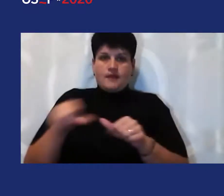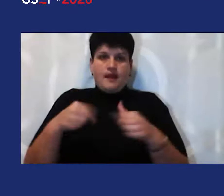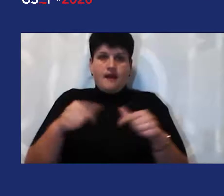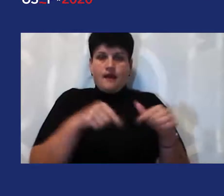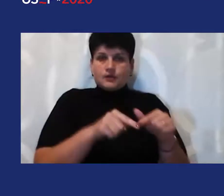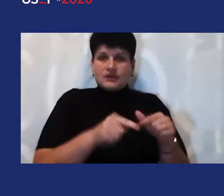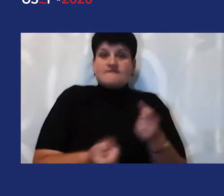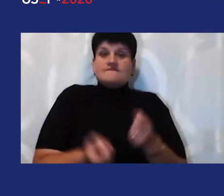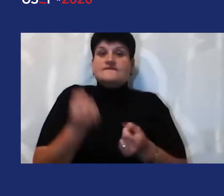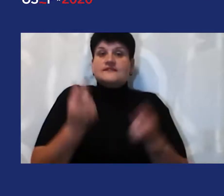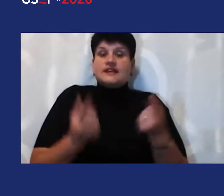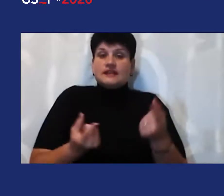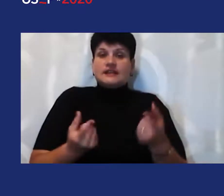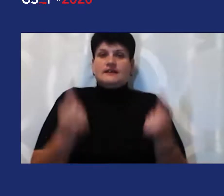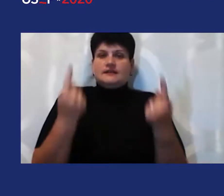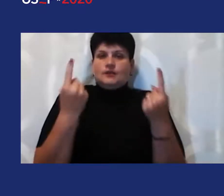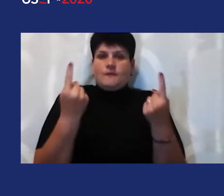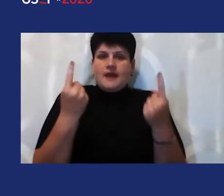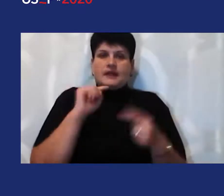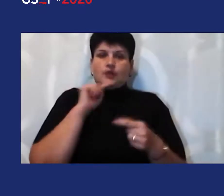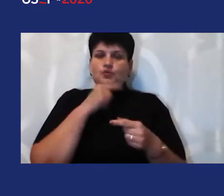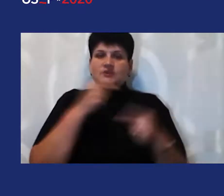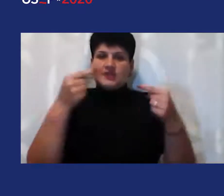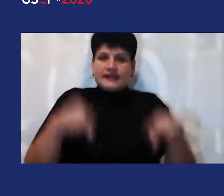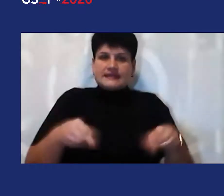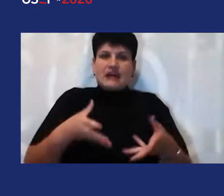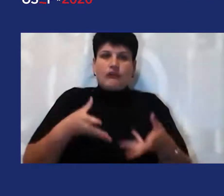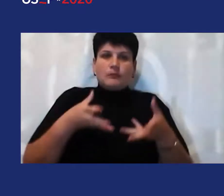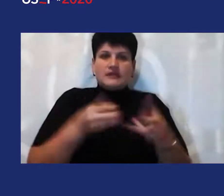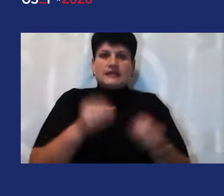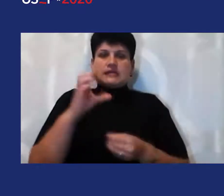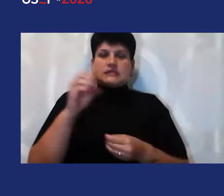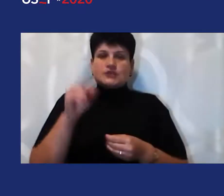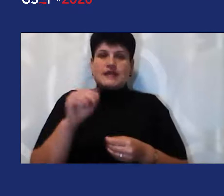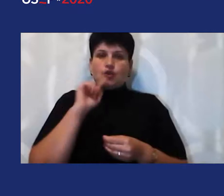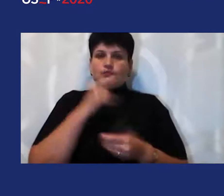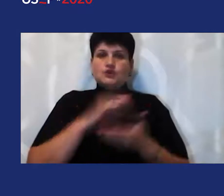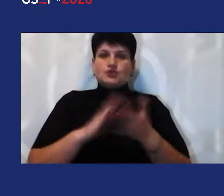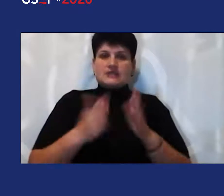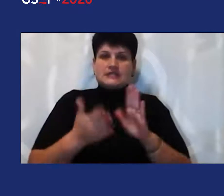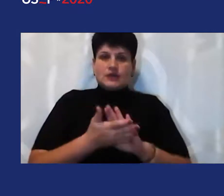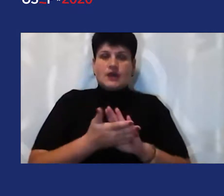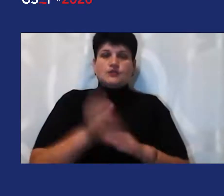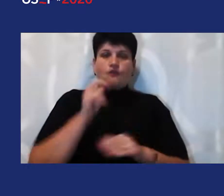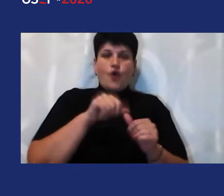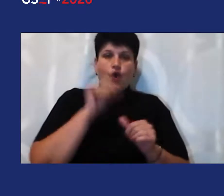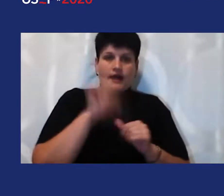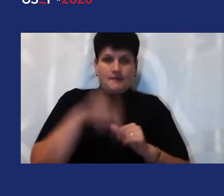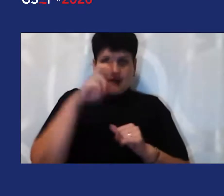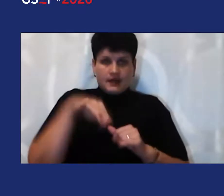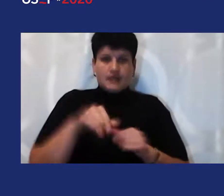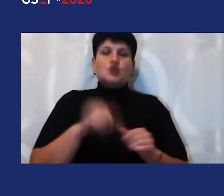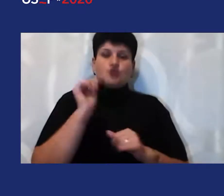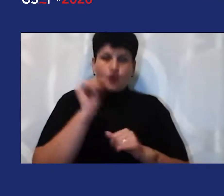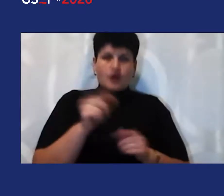in certain industries, which caused global economic crisis, affecting the